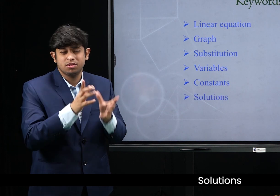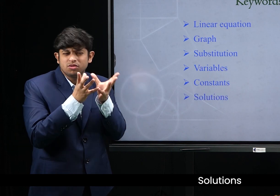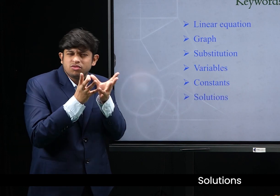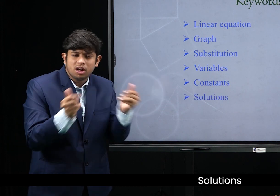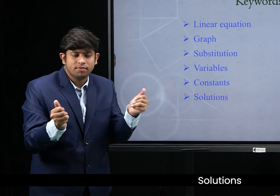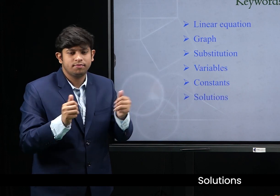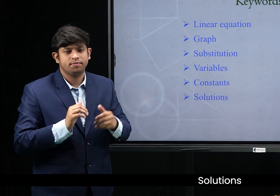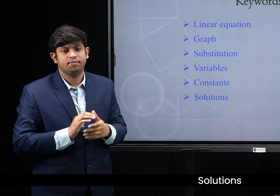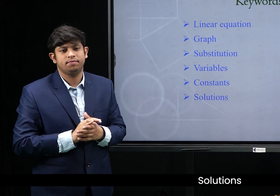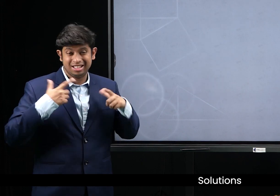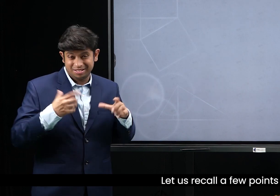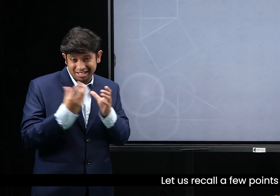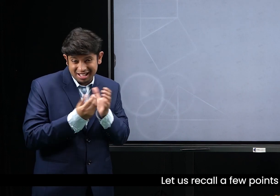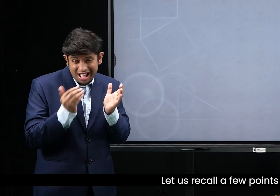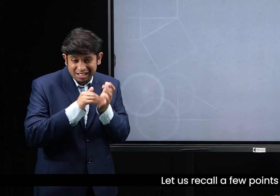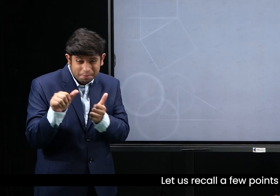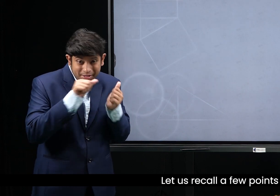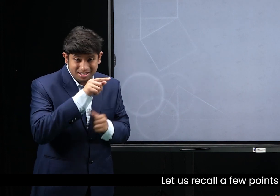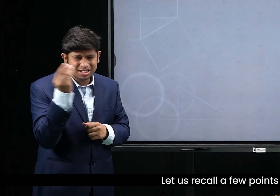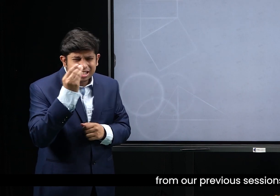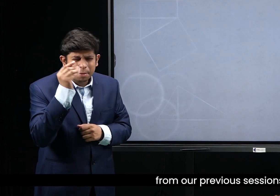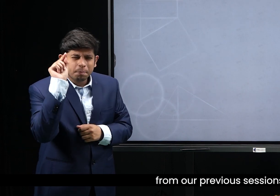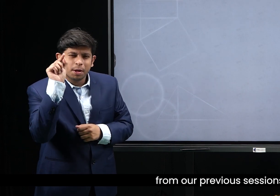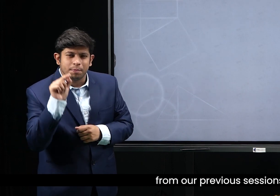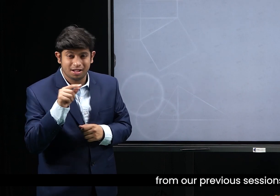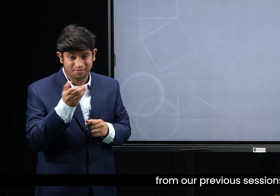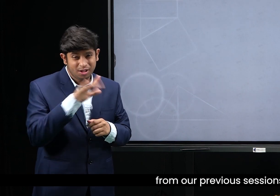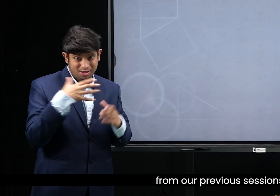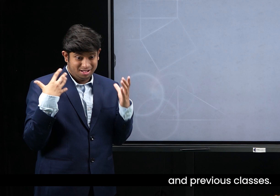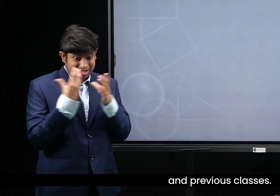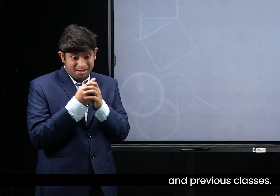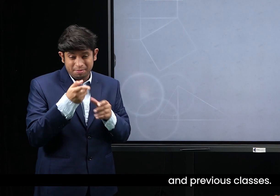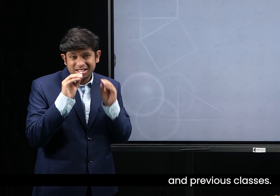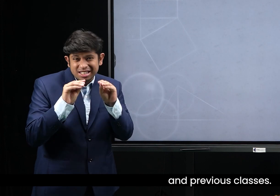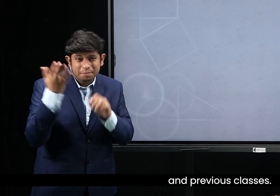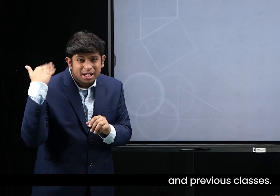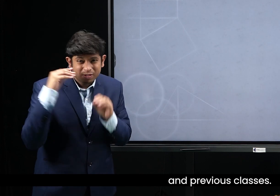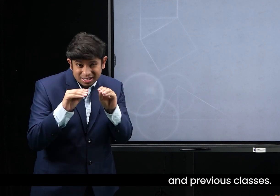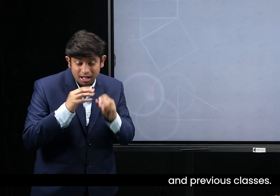solutions. Let us recall a few points from our previous sessions and previous classes.